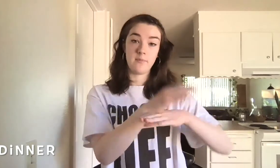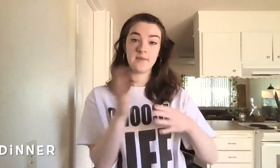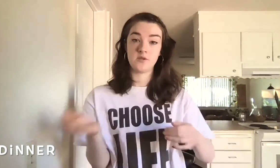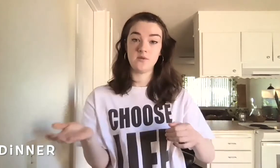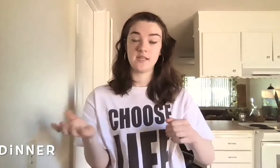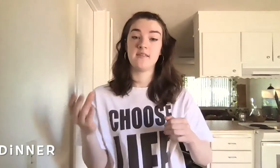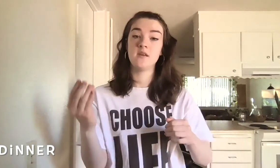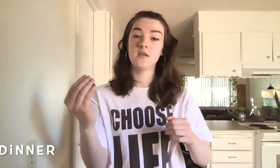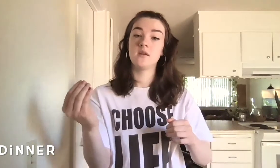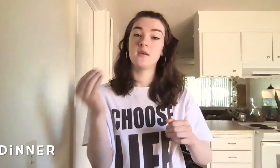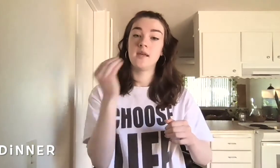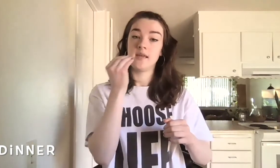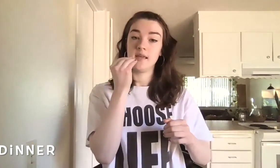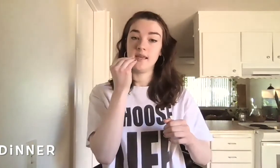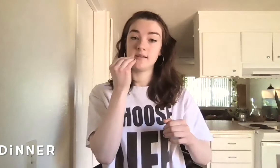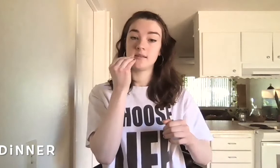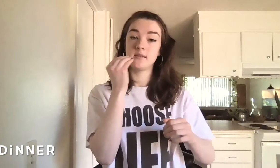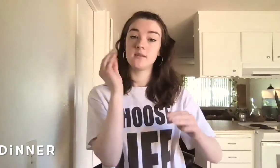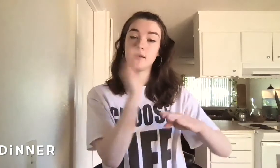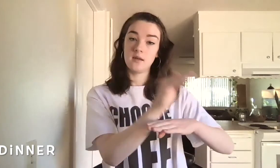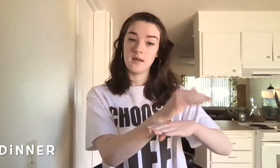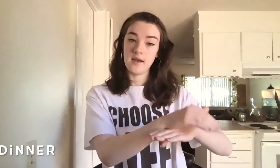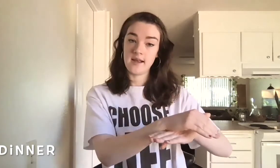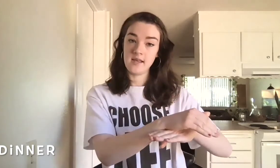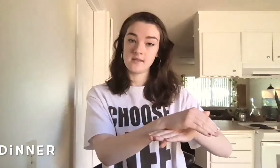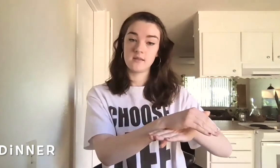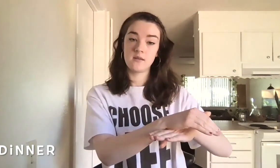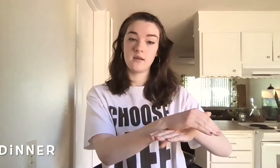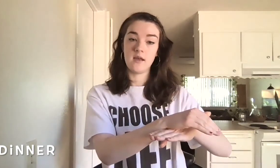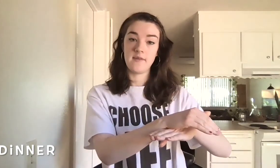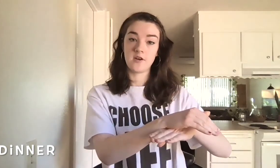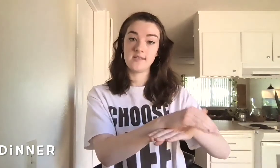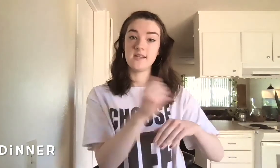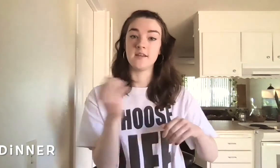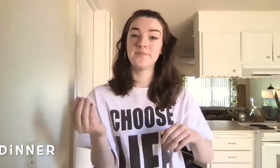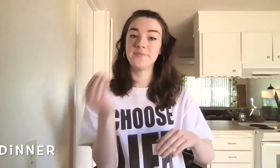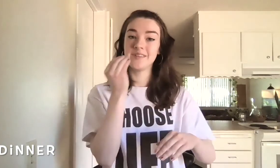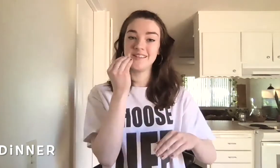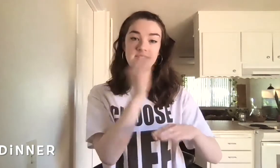those two together, eat and night, and that creates dinner. Dinner.